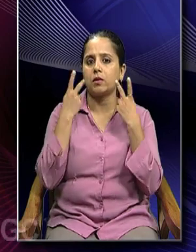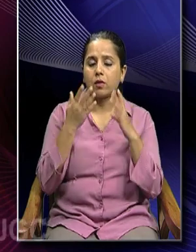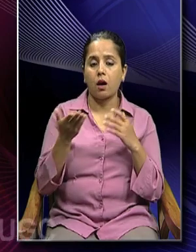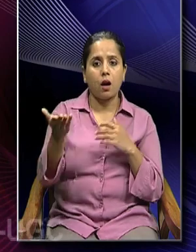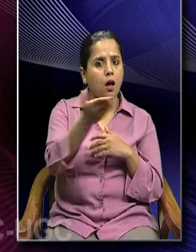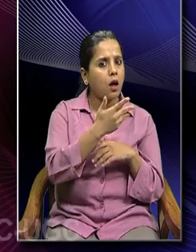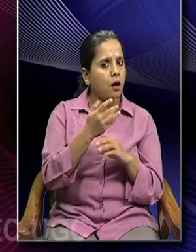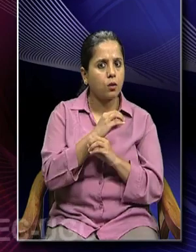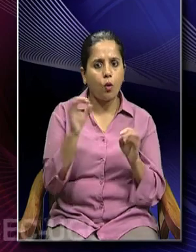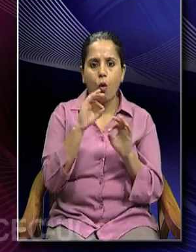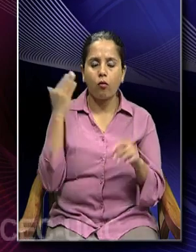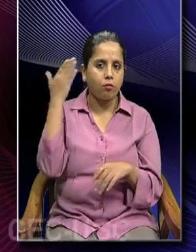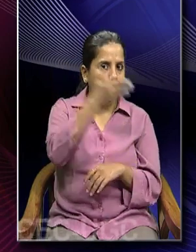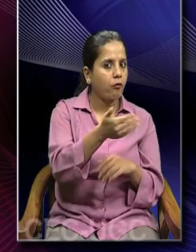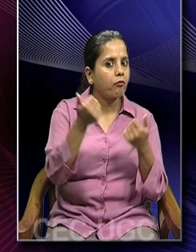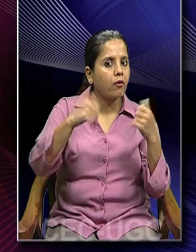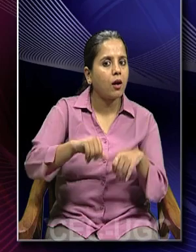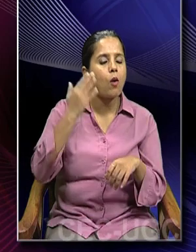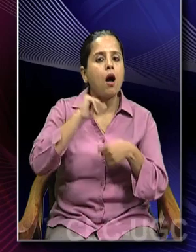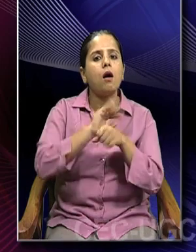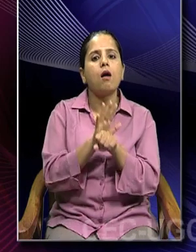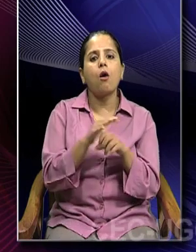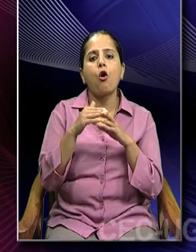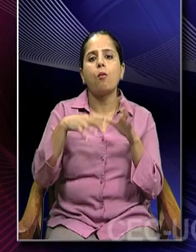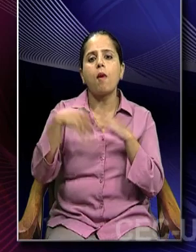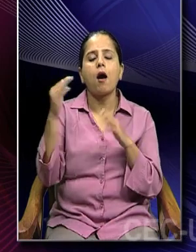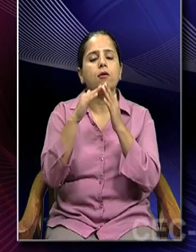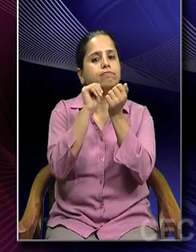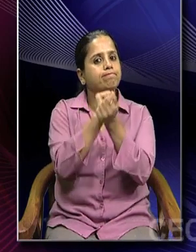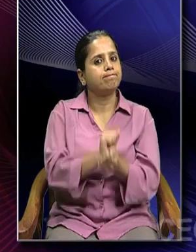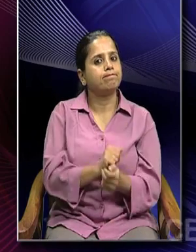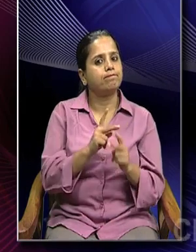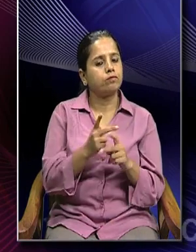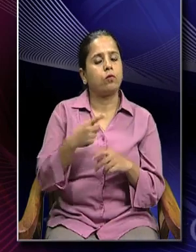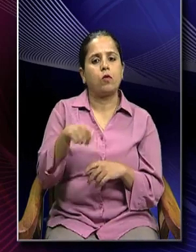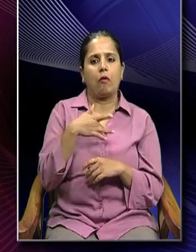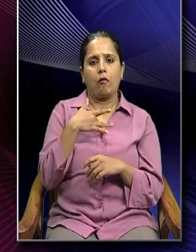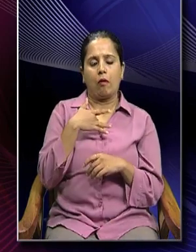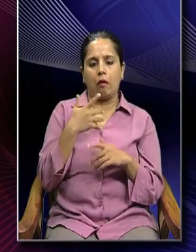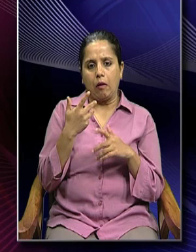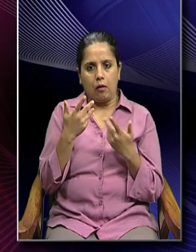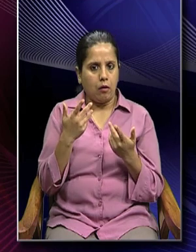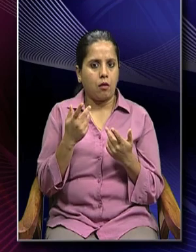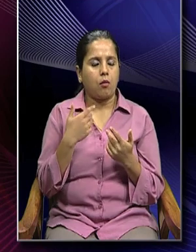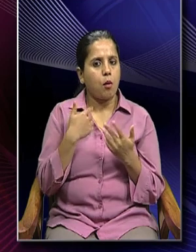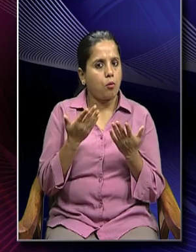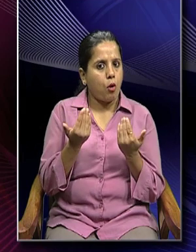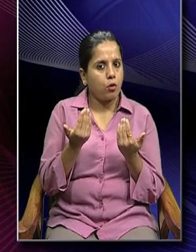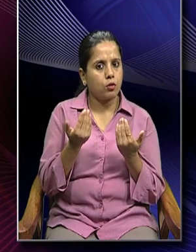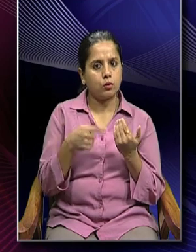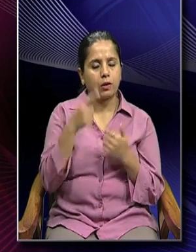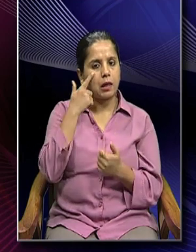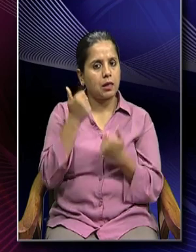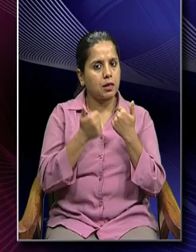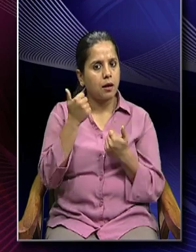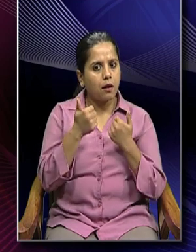was able to visit office because of that pandemic, and then we felt of we could have we tested